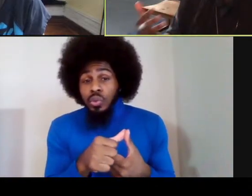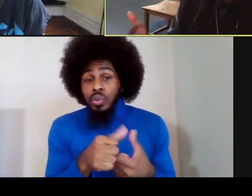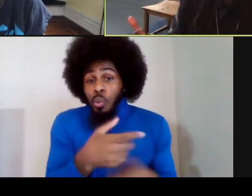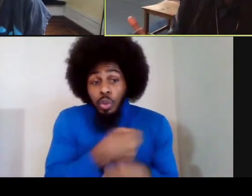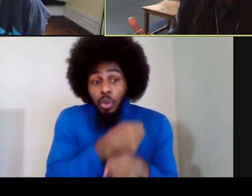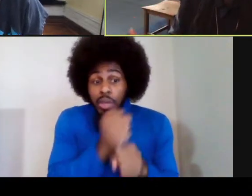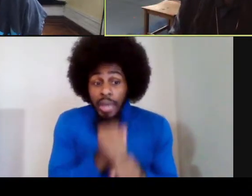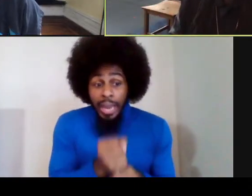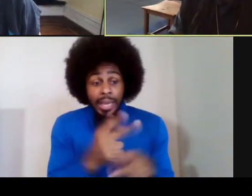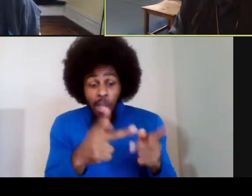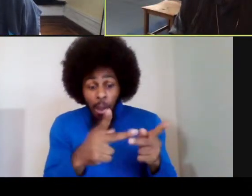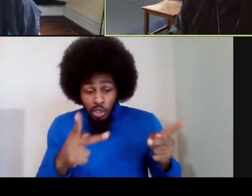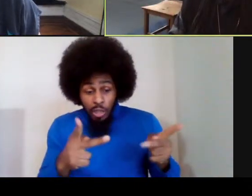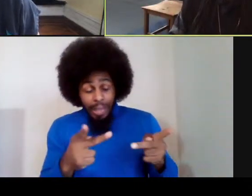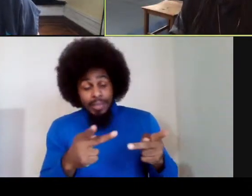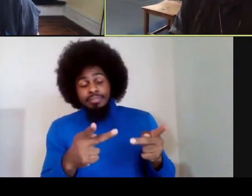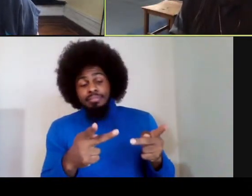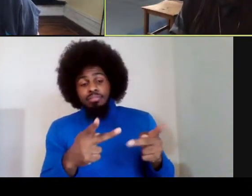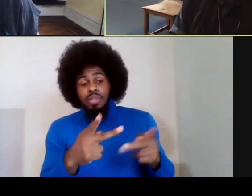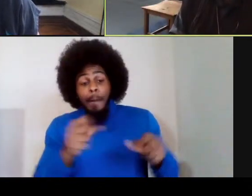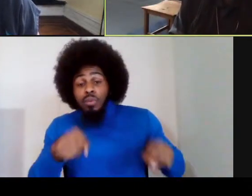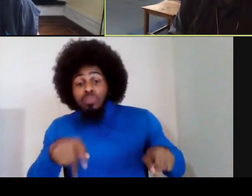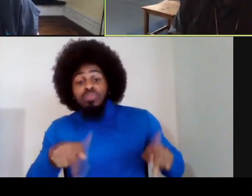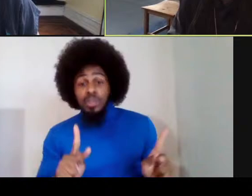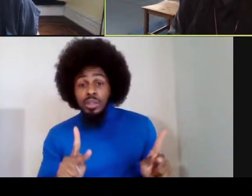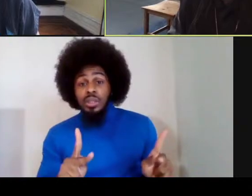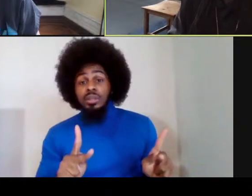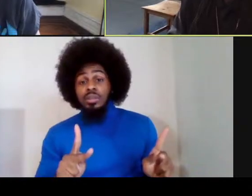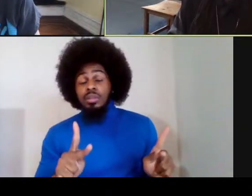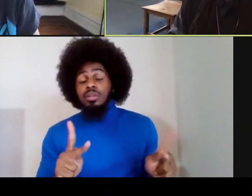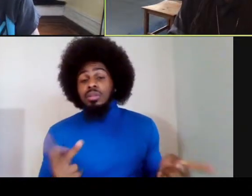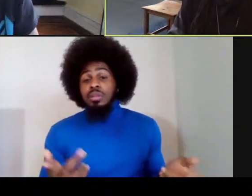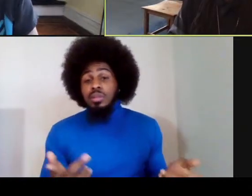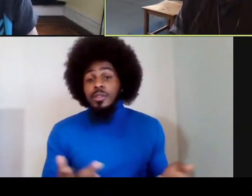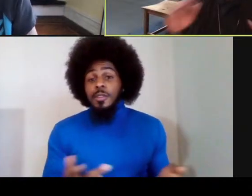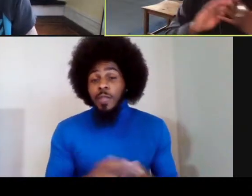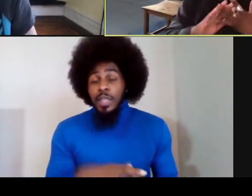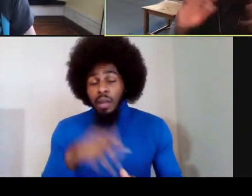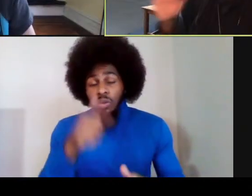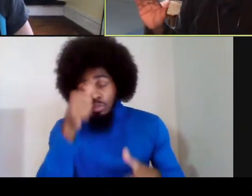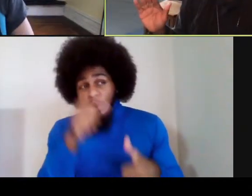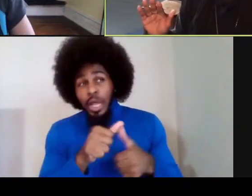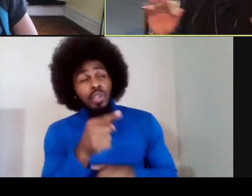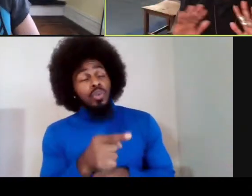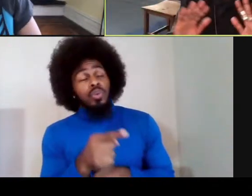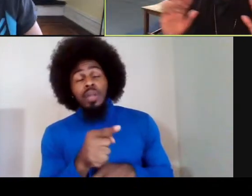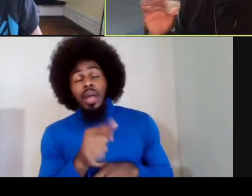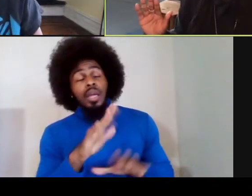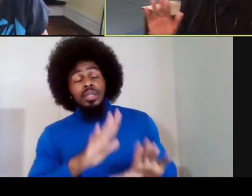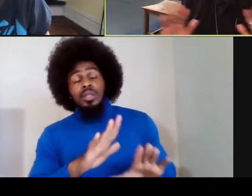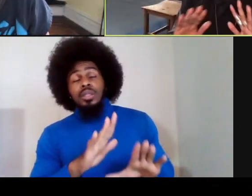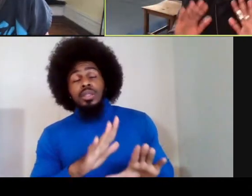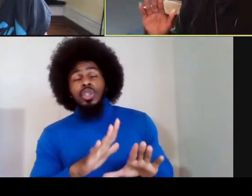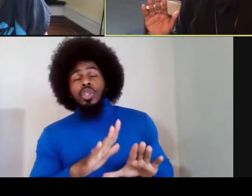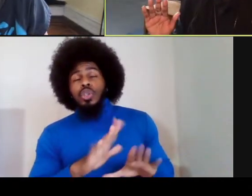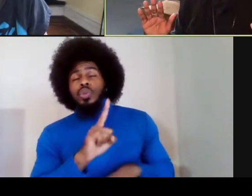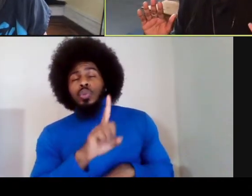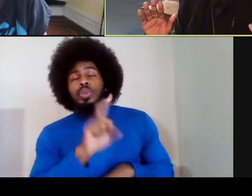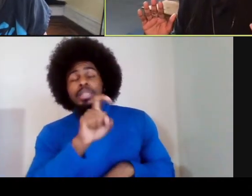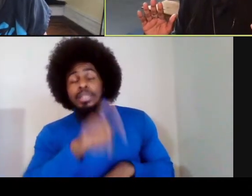bringing children into the world, but I think, well, from what I remember, that you have also been like, I'm going to take a moment